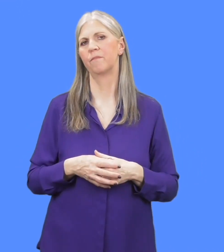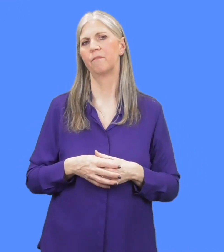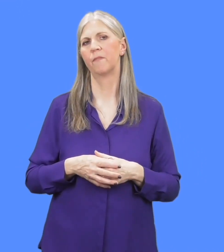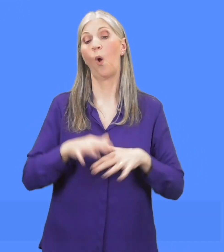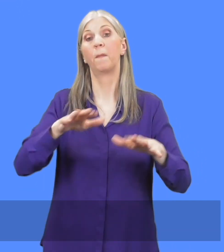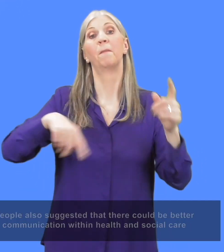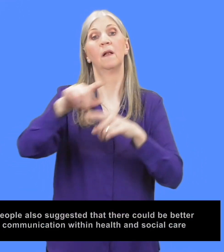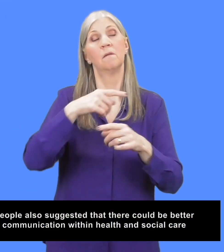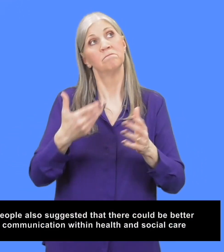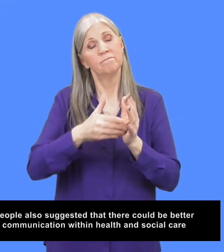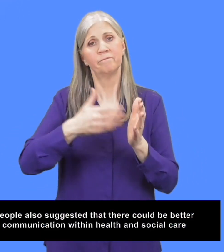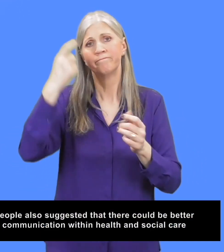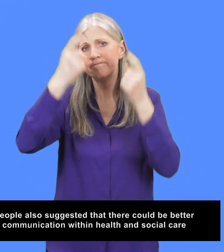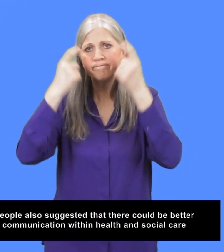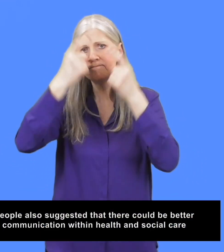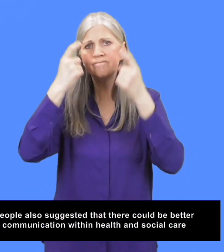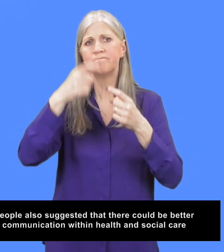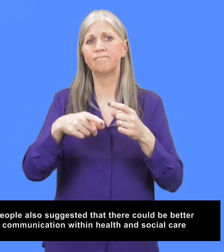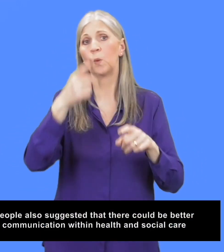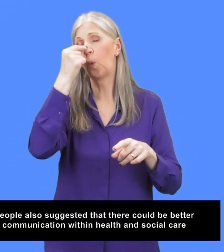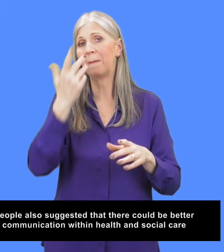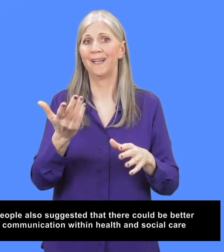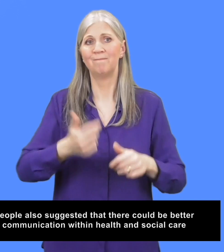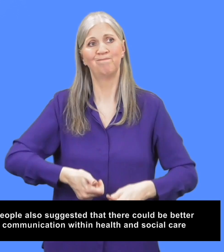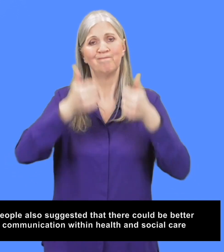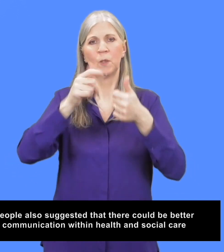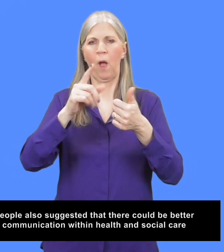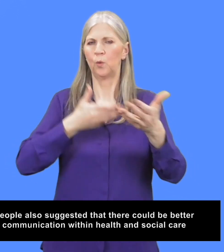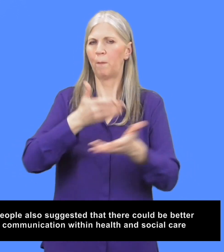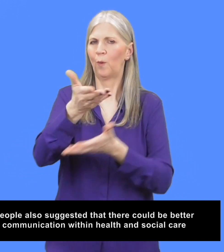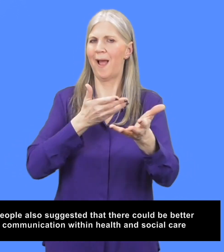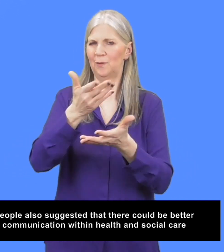People also suggested that there could be better communication within health and social care